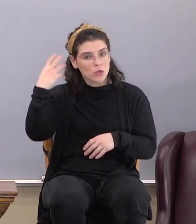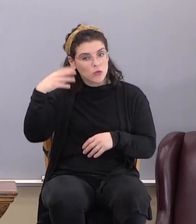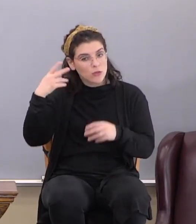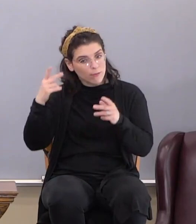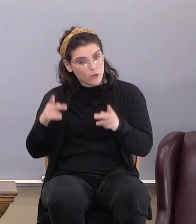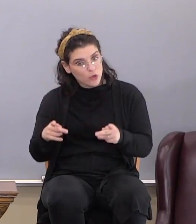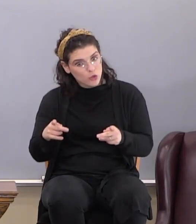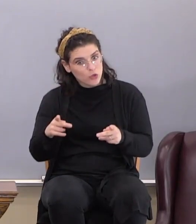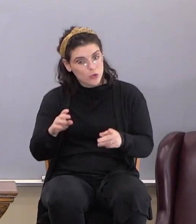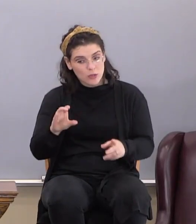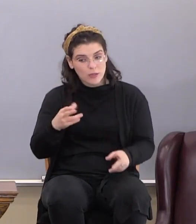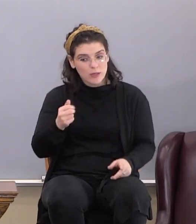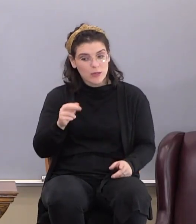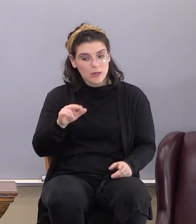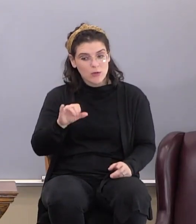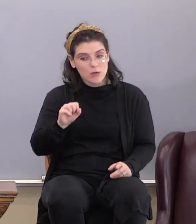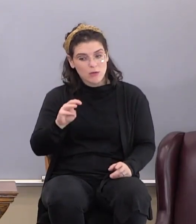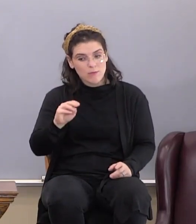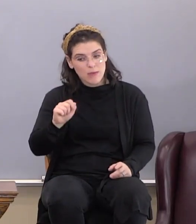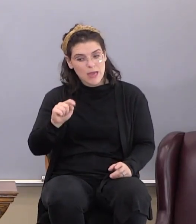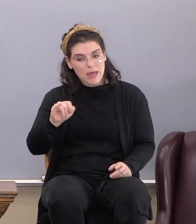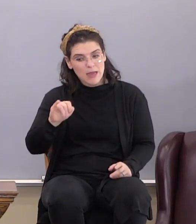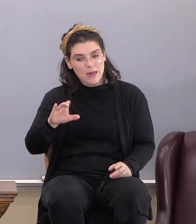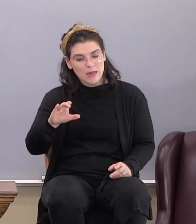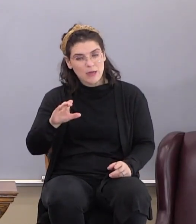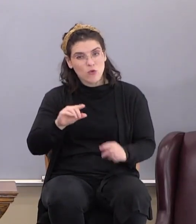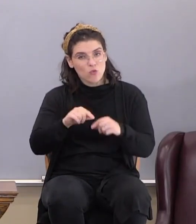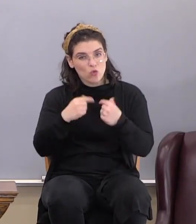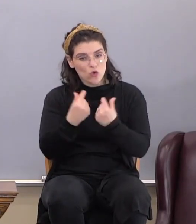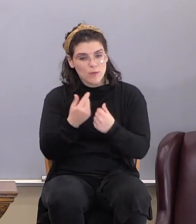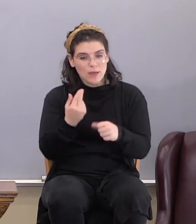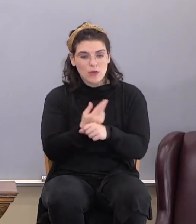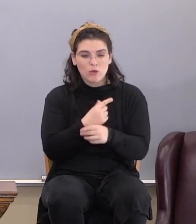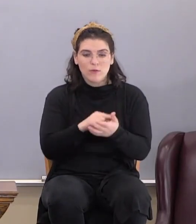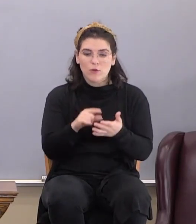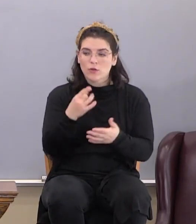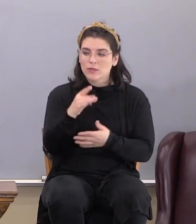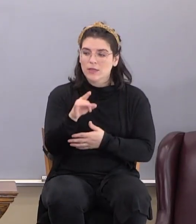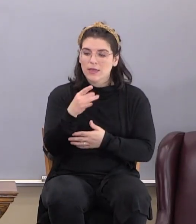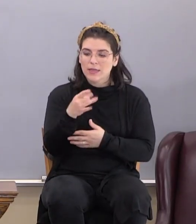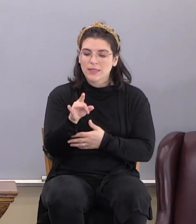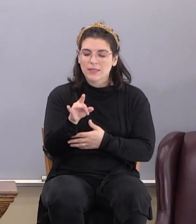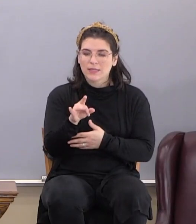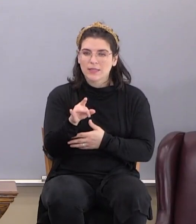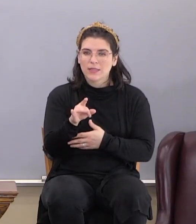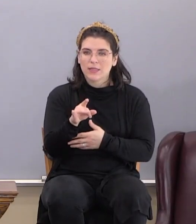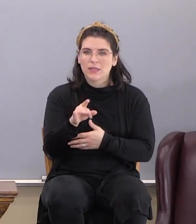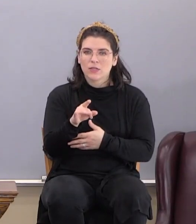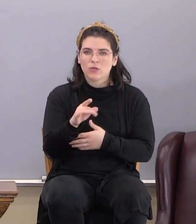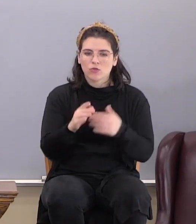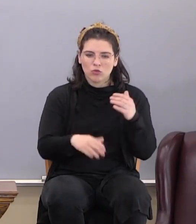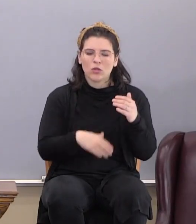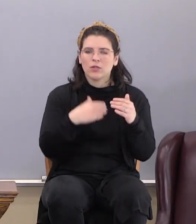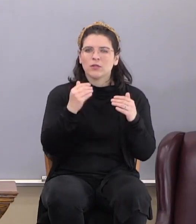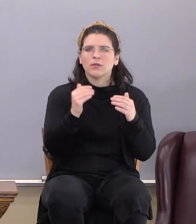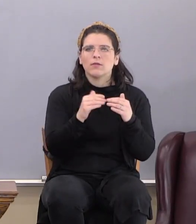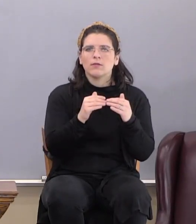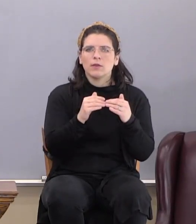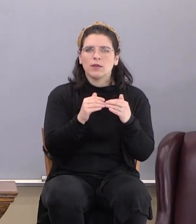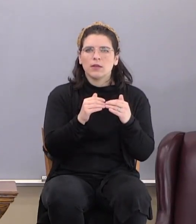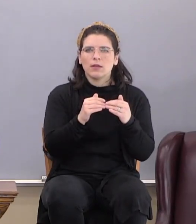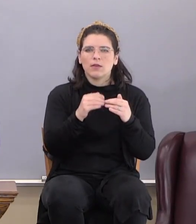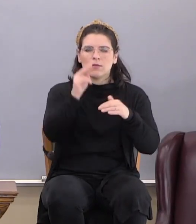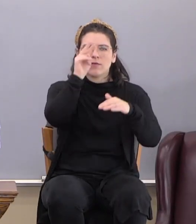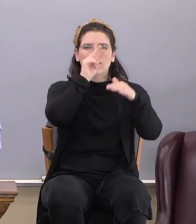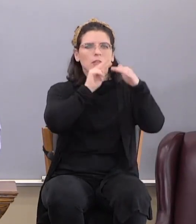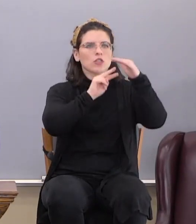charismatic group out there. They actually use verse 18 to justify